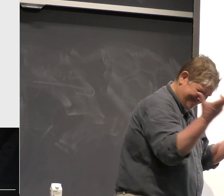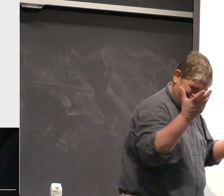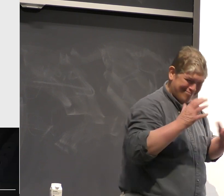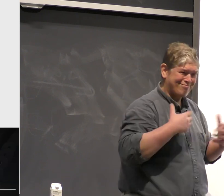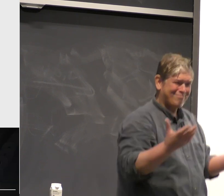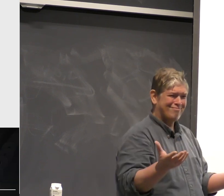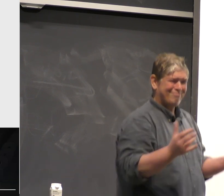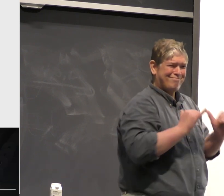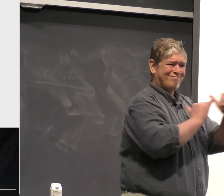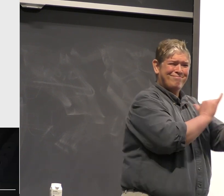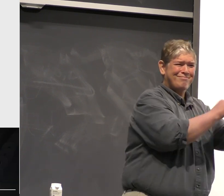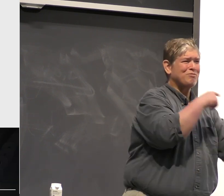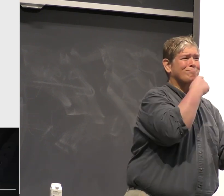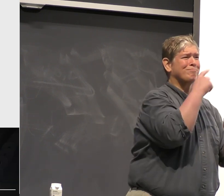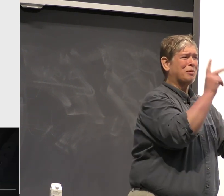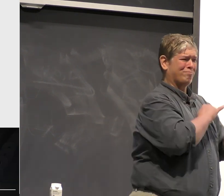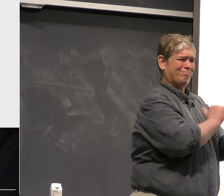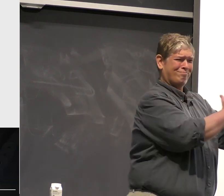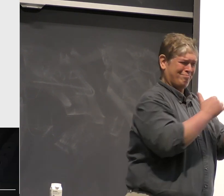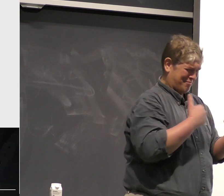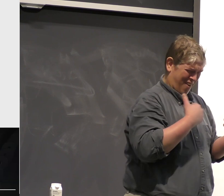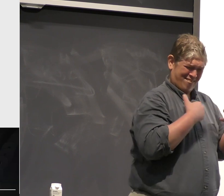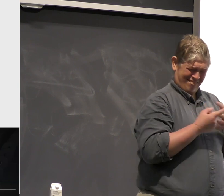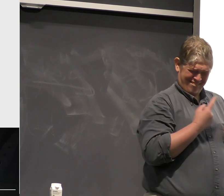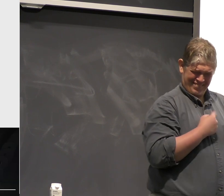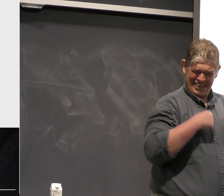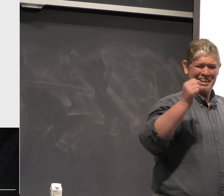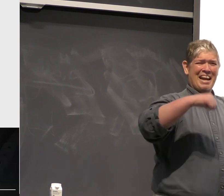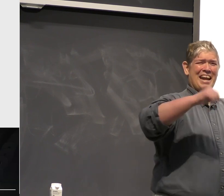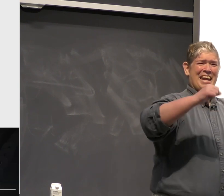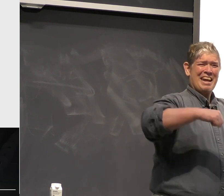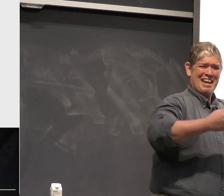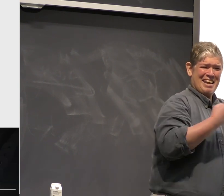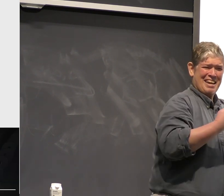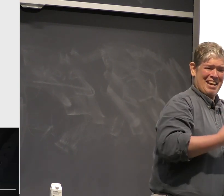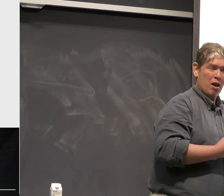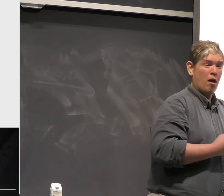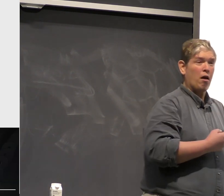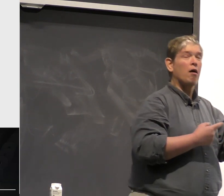I'm able-bodied, look at me, right? I'm just like all hearing people. I have all these things that I can do.